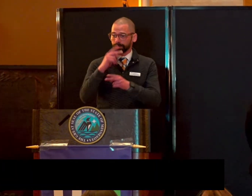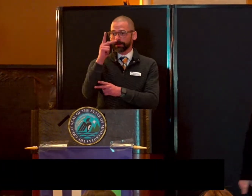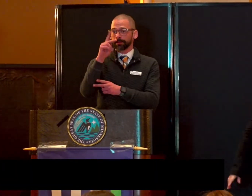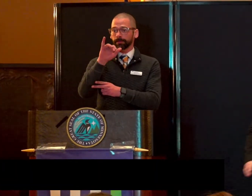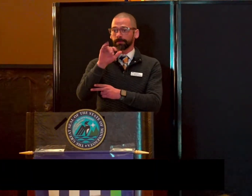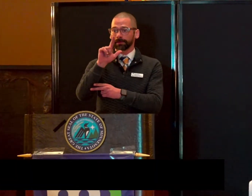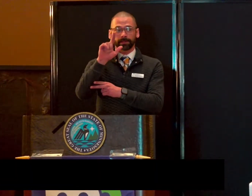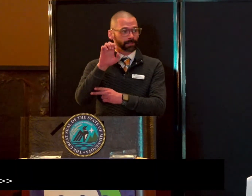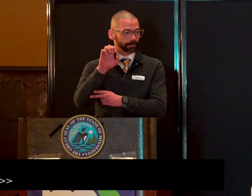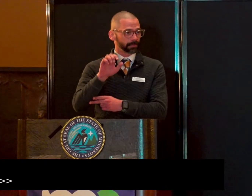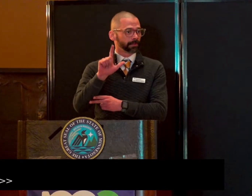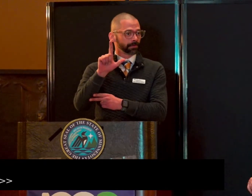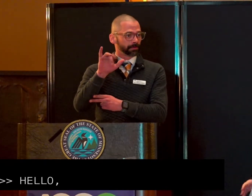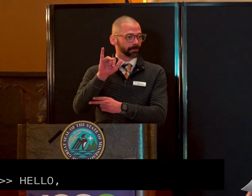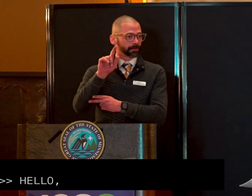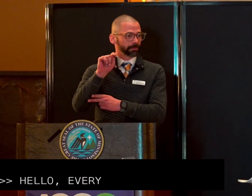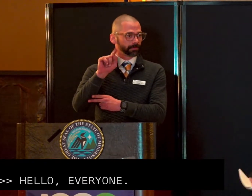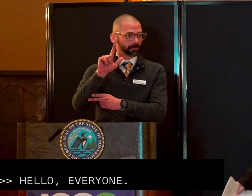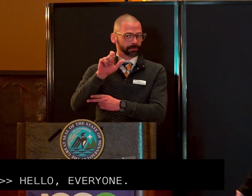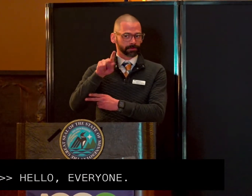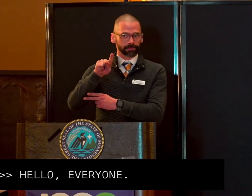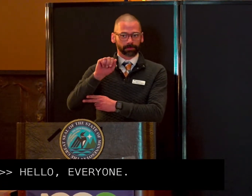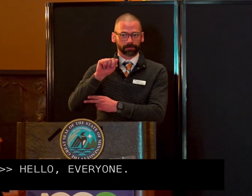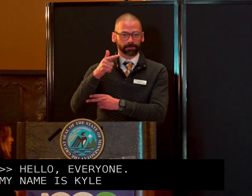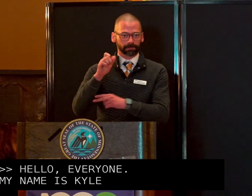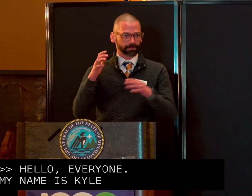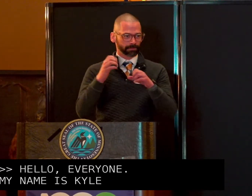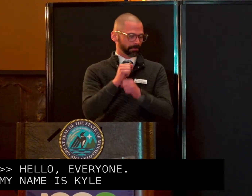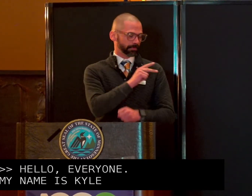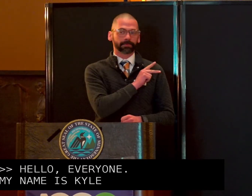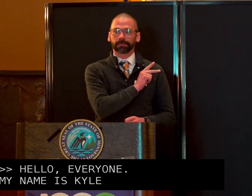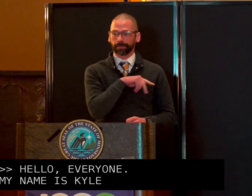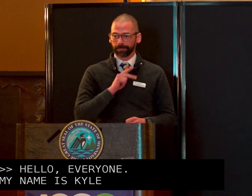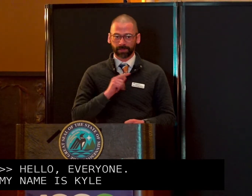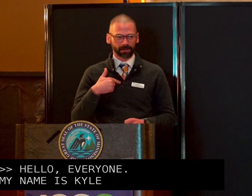Hello, everyone. My name is Kyle Littlepage.